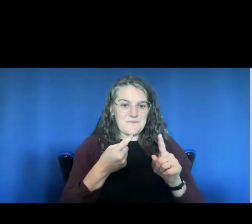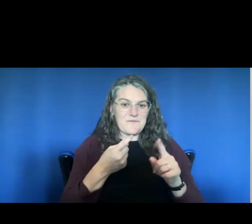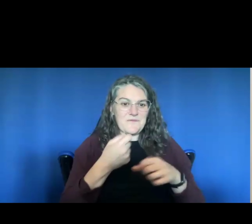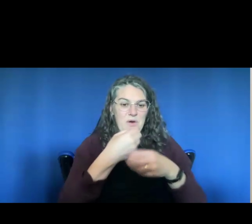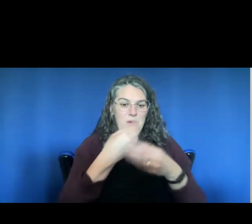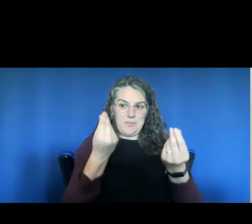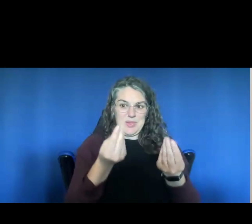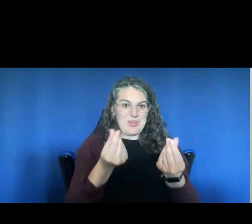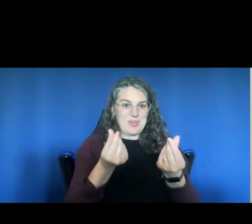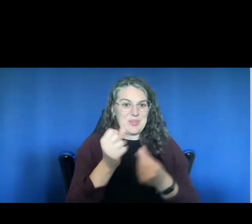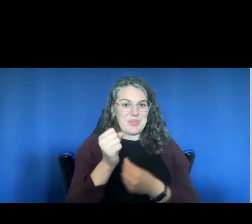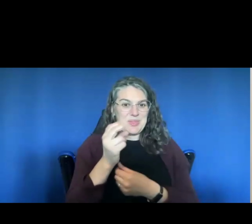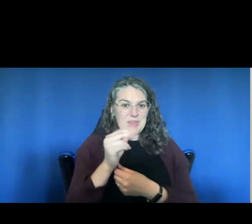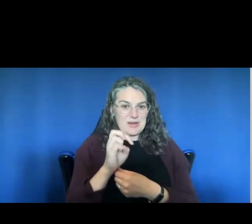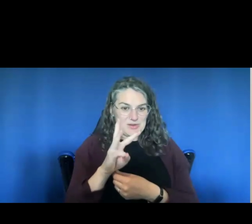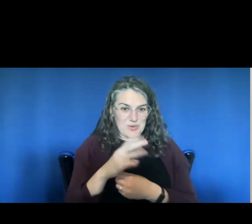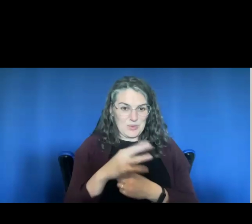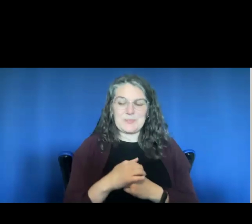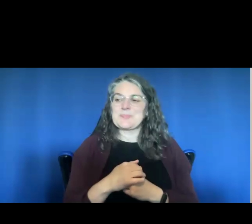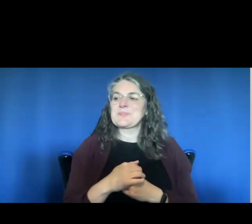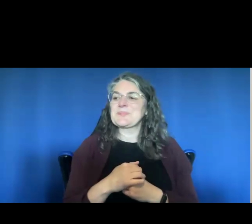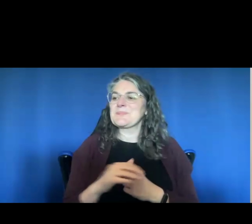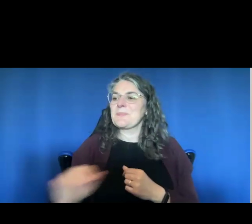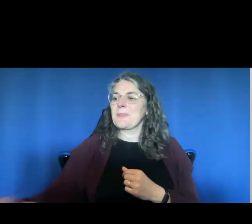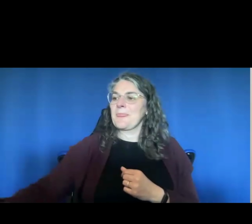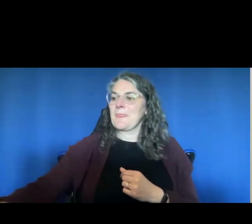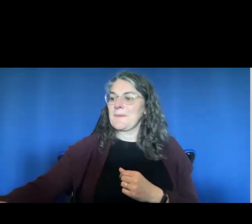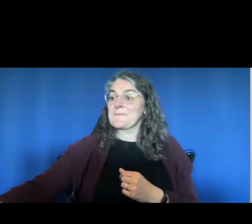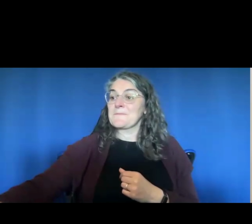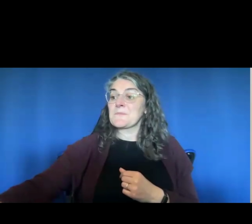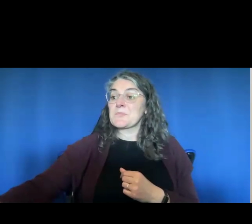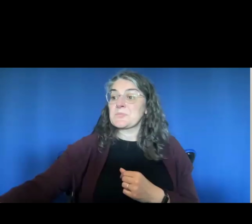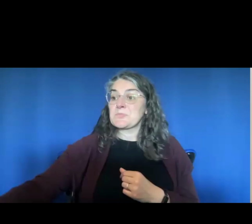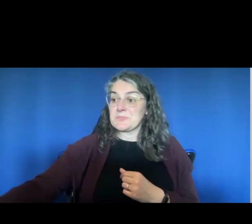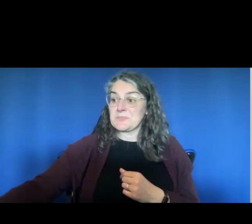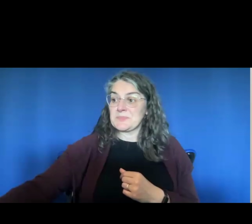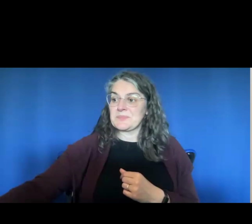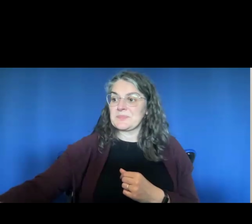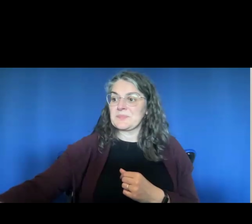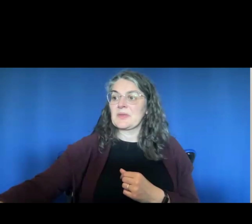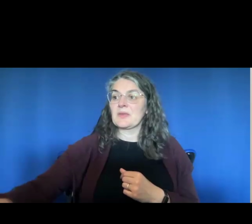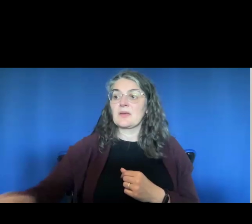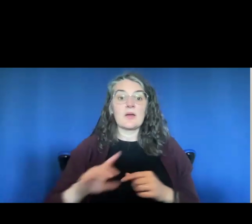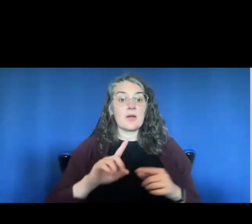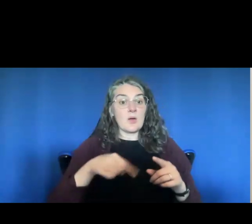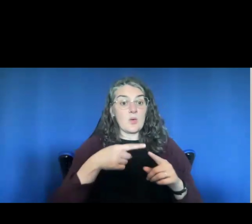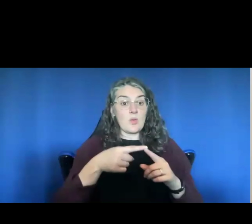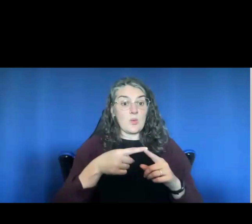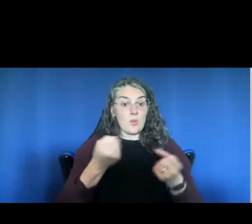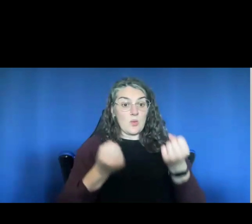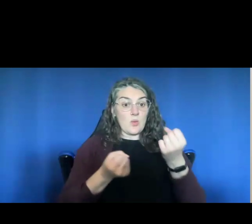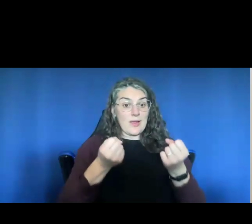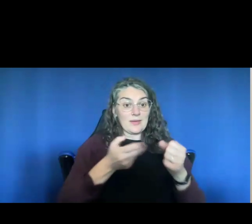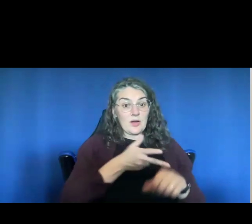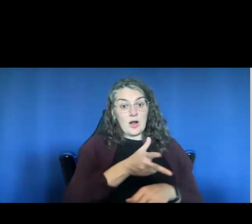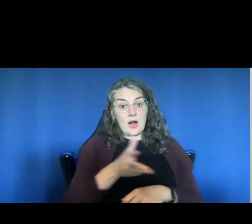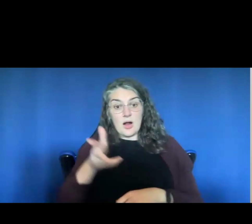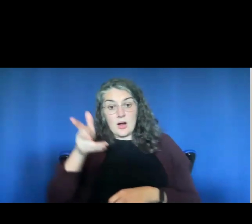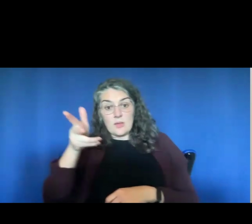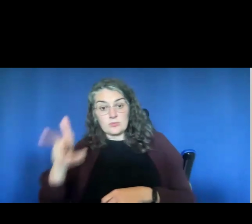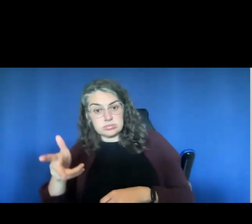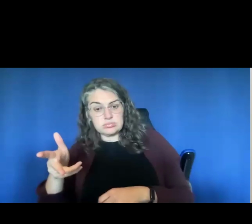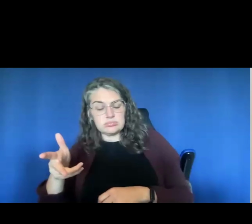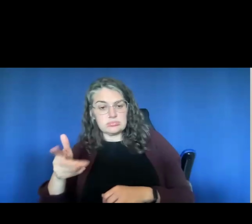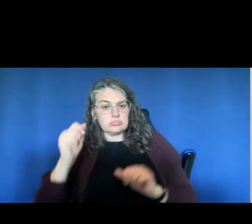When Jim's car turned off a paved road and onto gravel, I woke up. My house